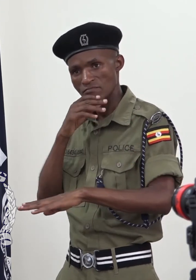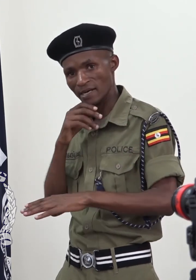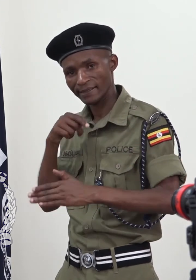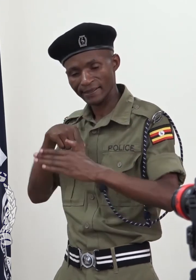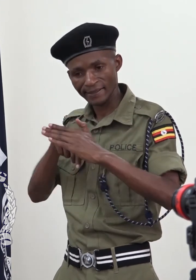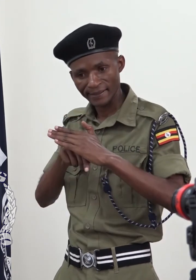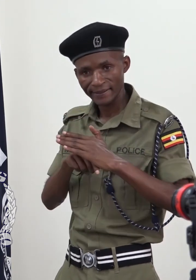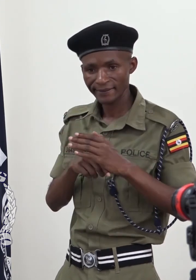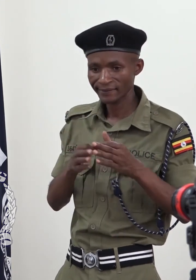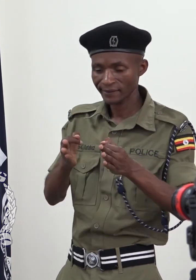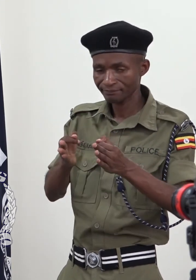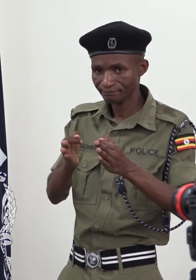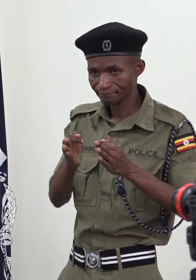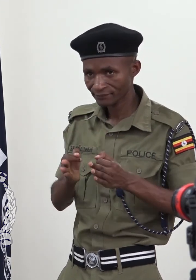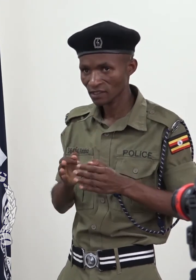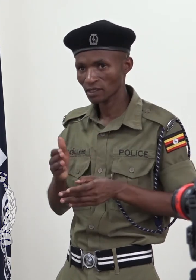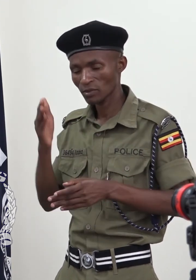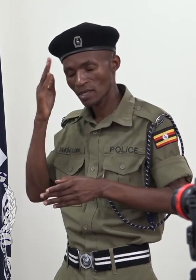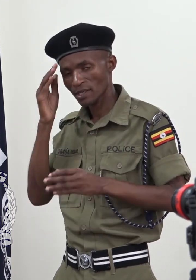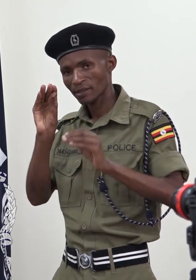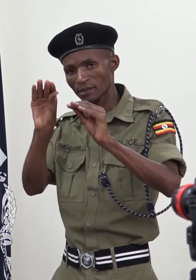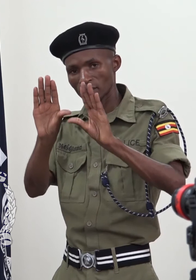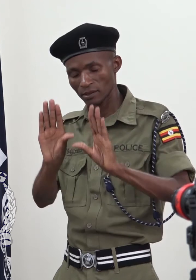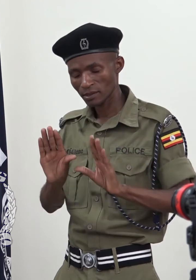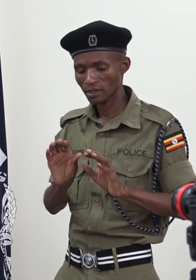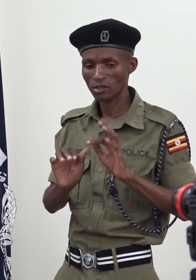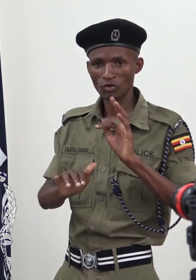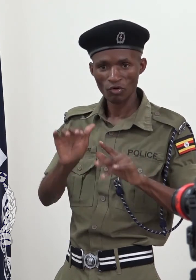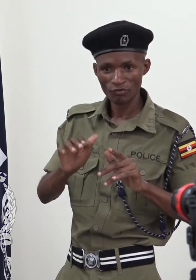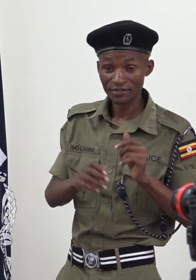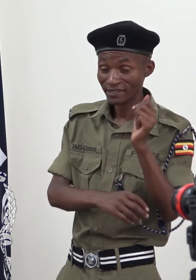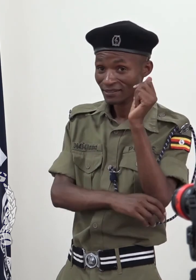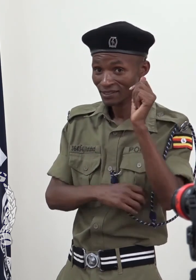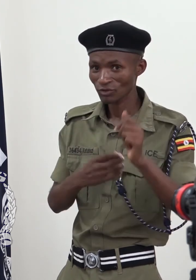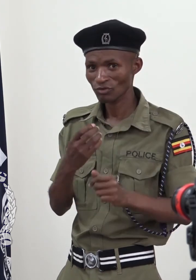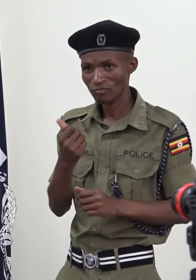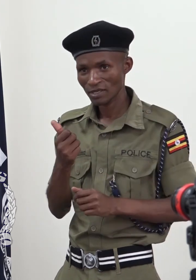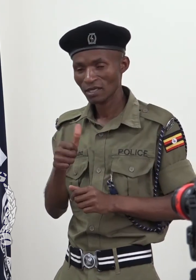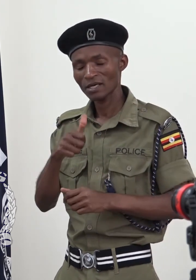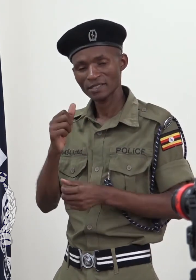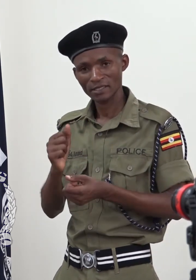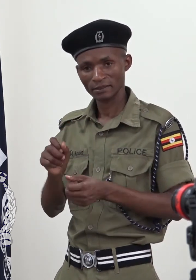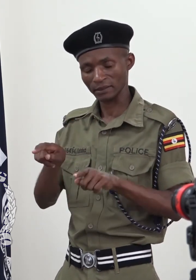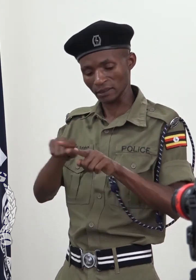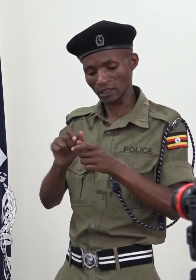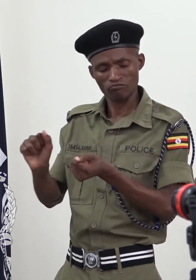An unspecified amount of items were stolen, including money. And they also dismantled the